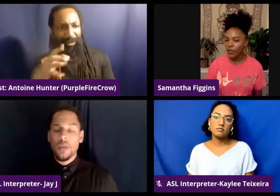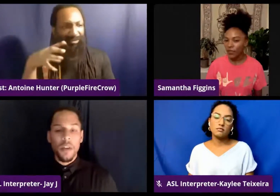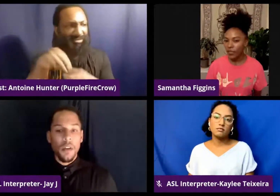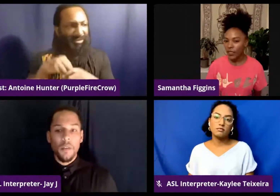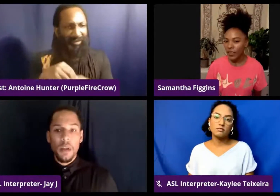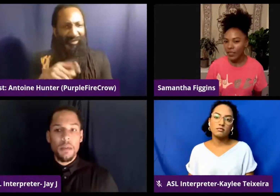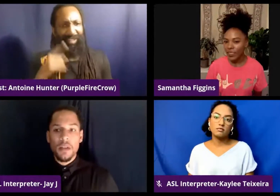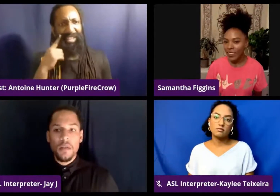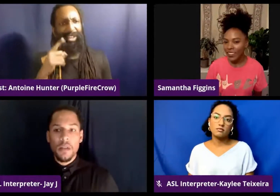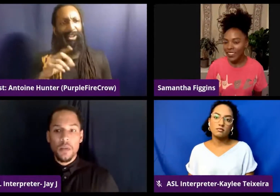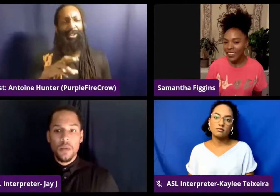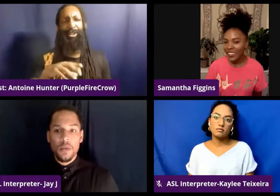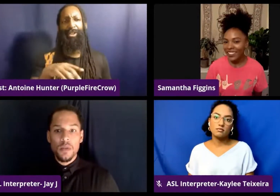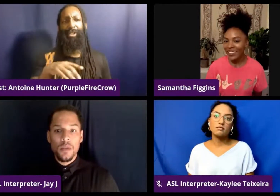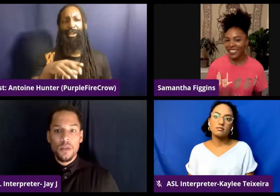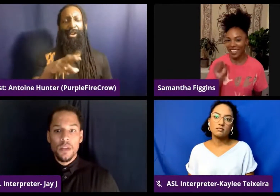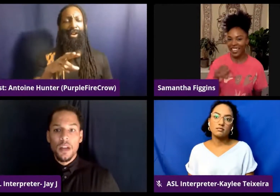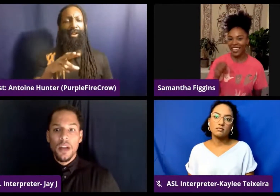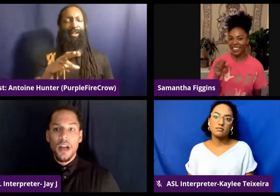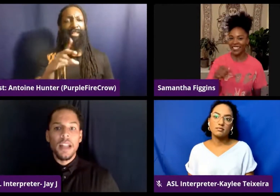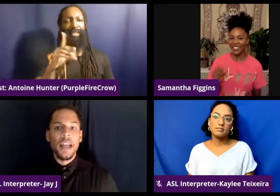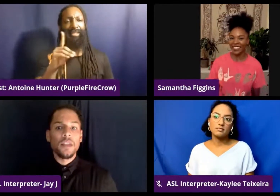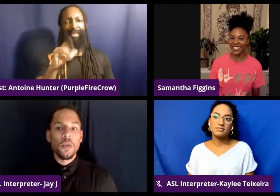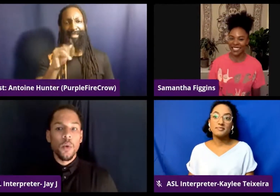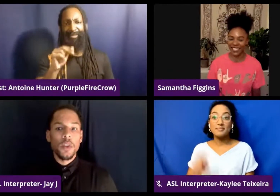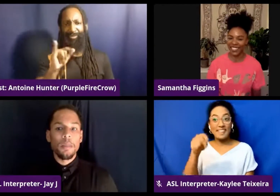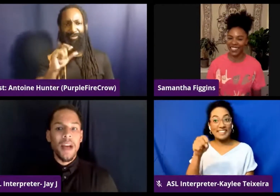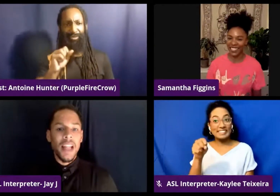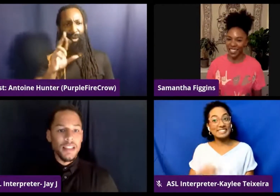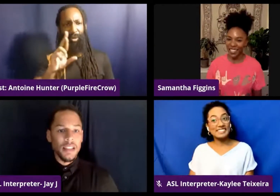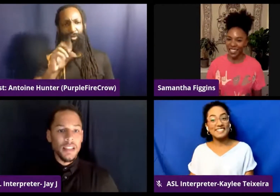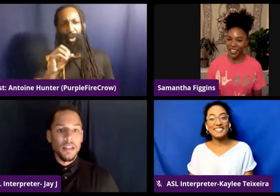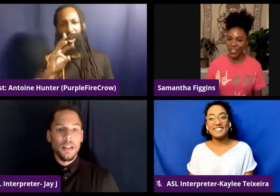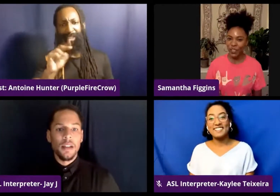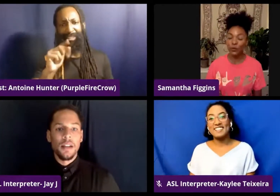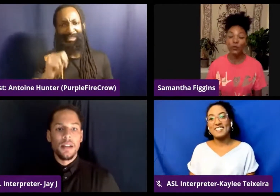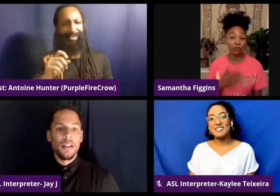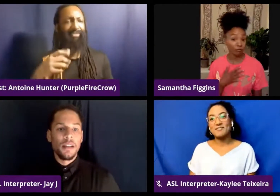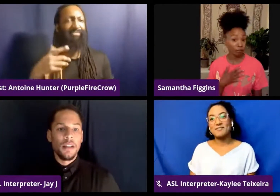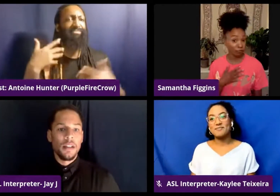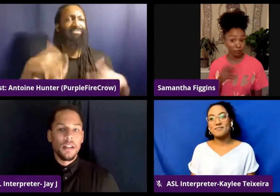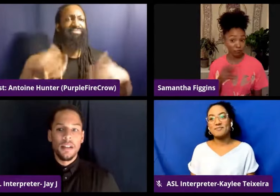danced with very famous individuals, like George Balanci.